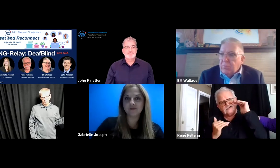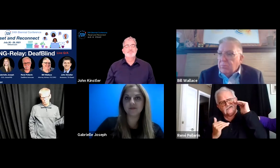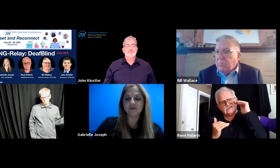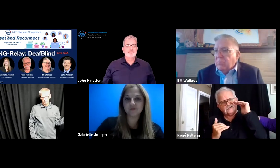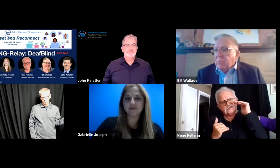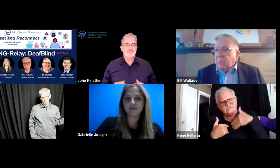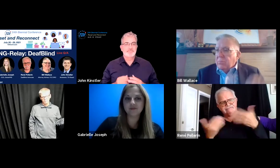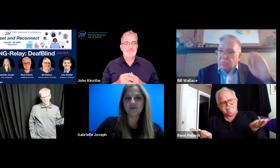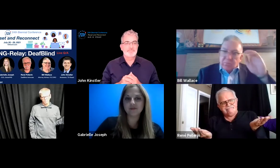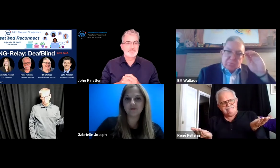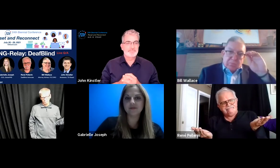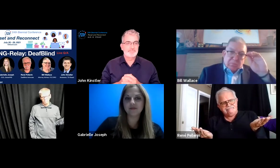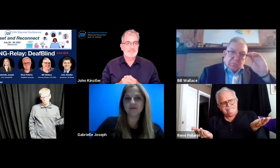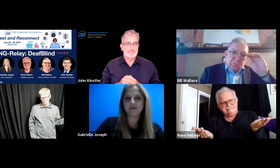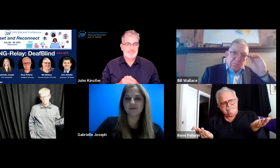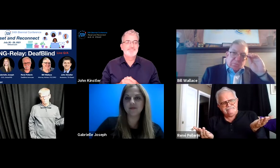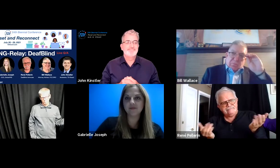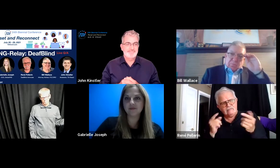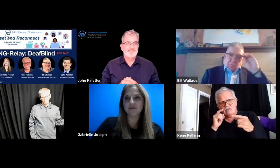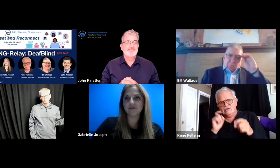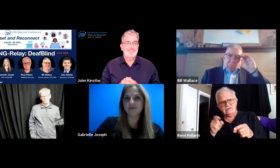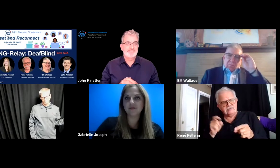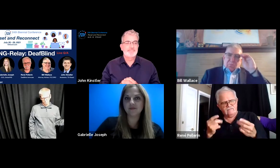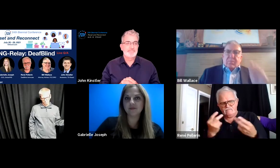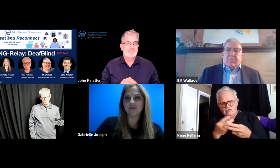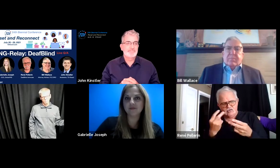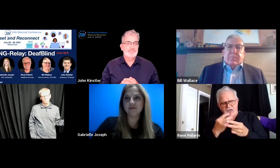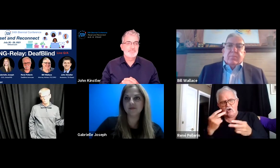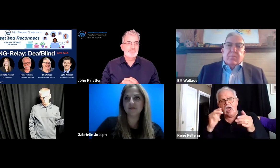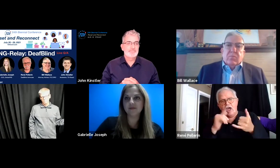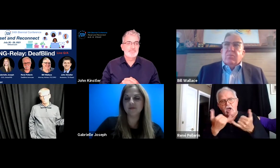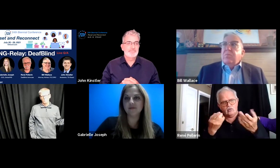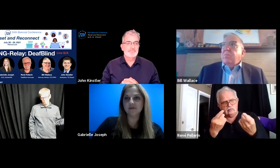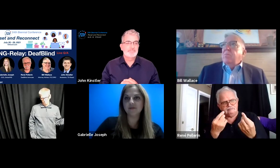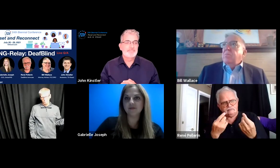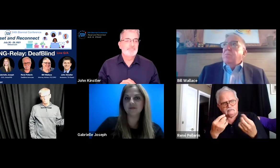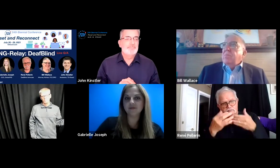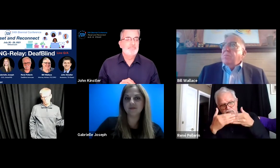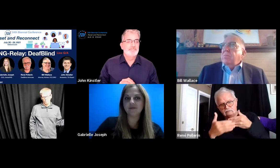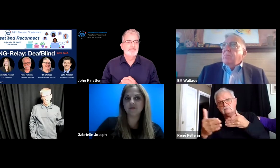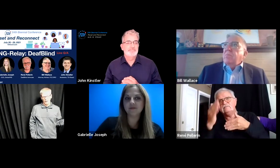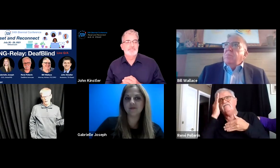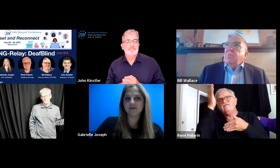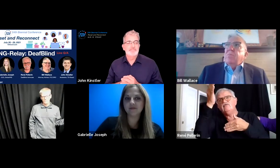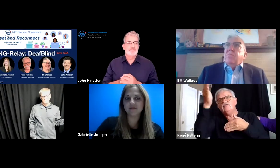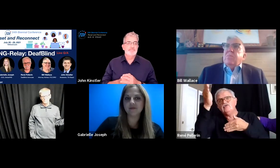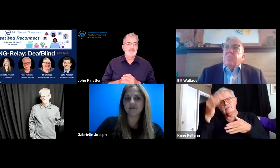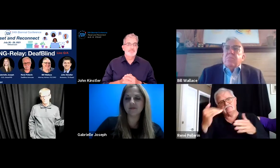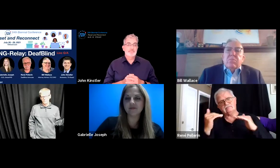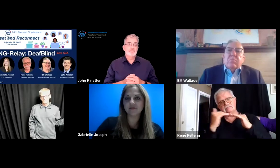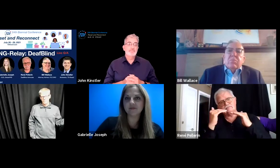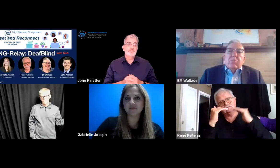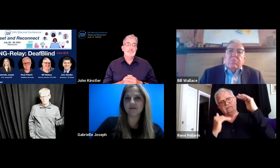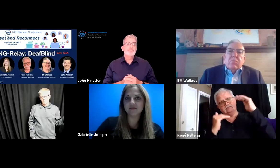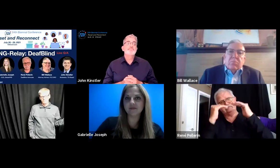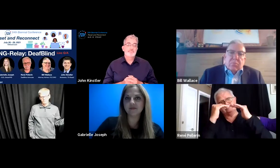out there that would not qualify for that program. And there's a big disparity. And so we have to figure out how we're going to start figuring